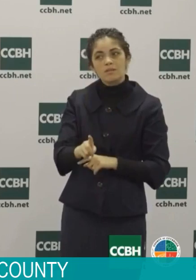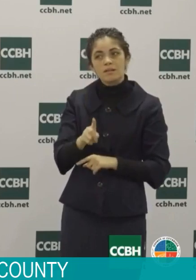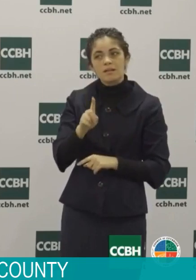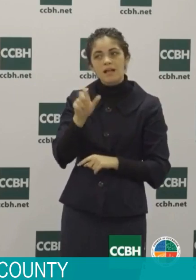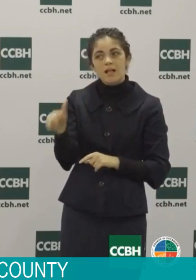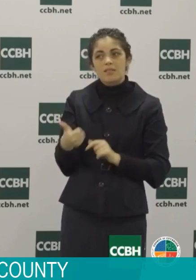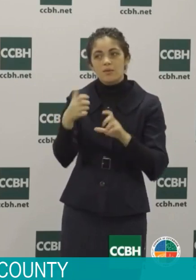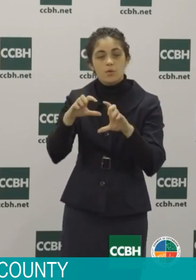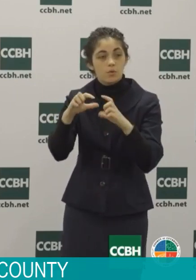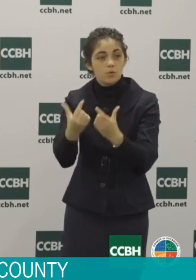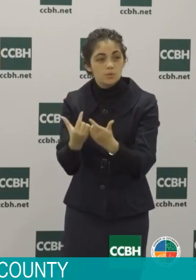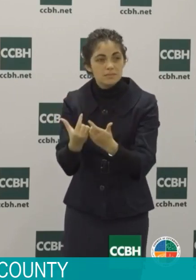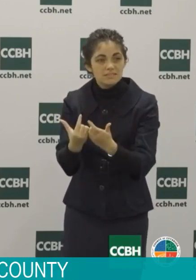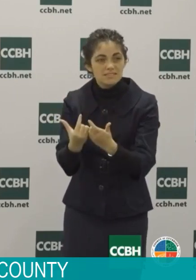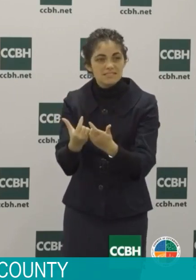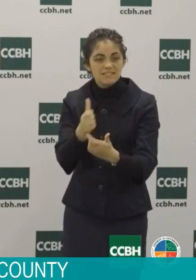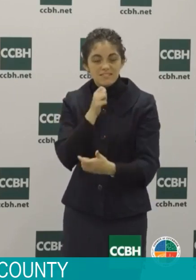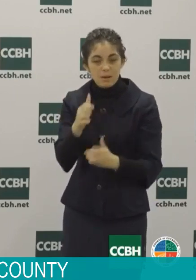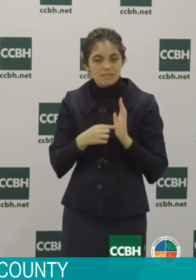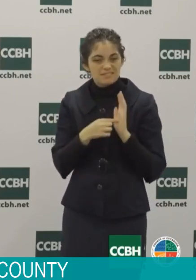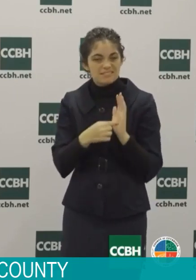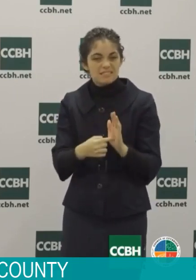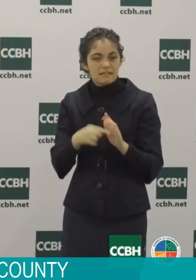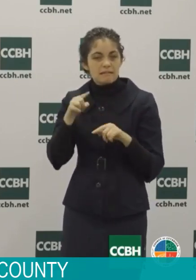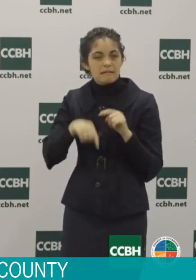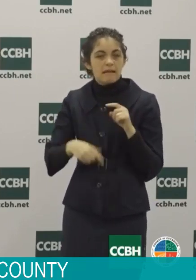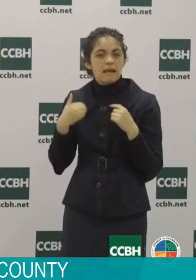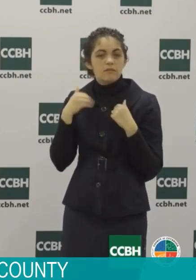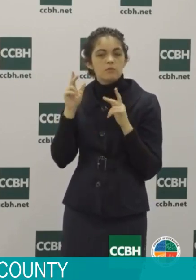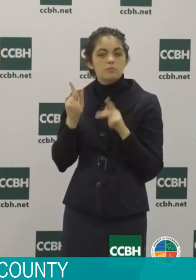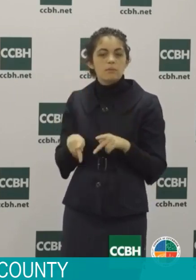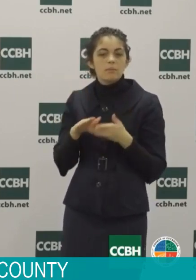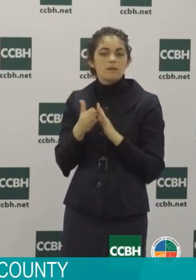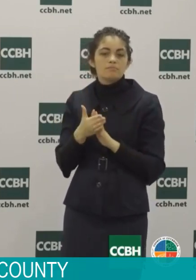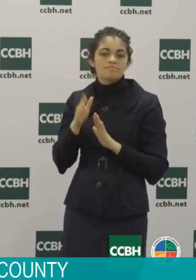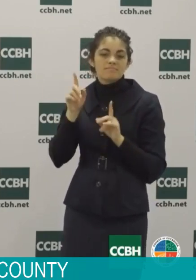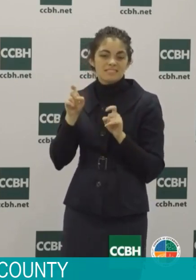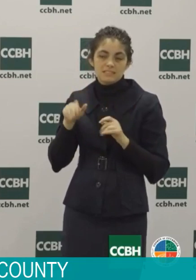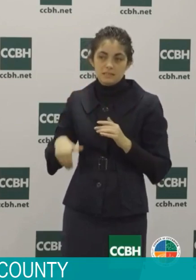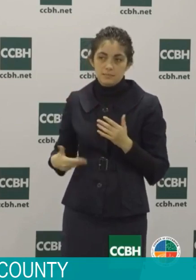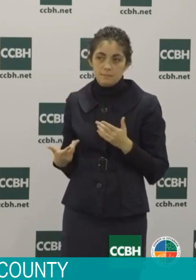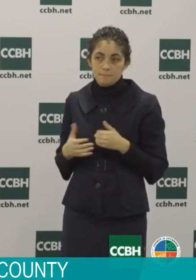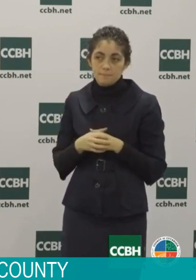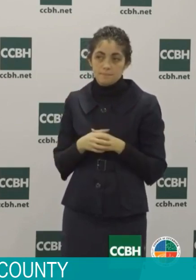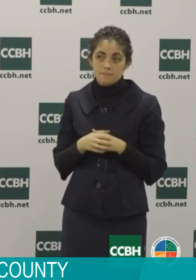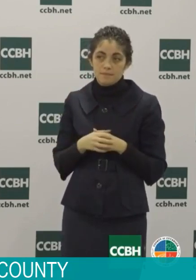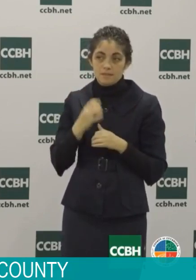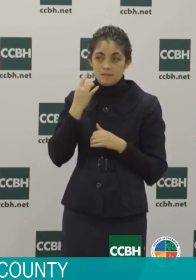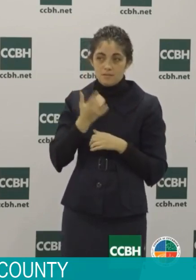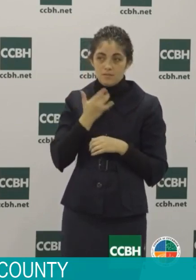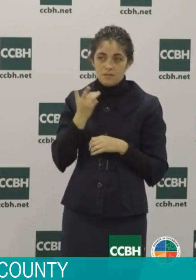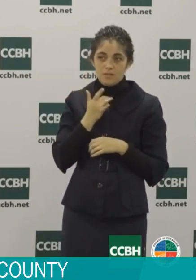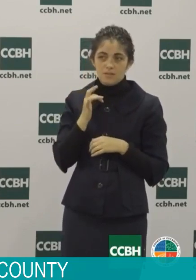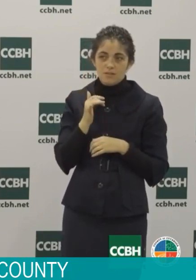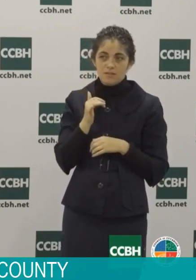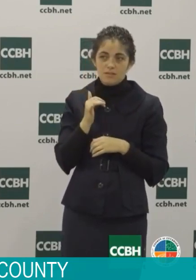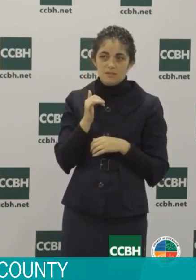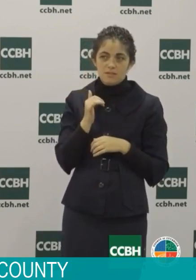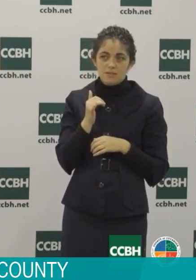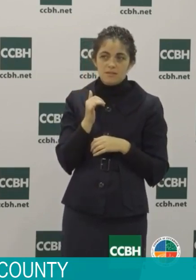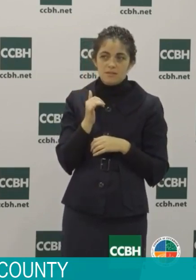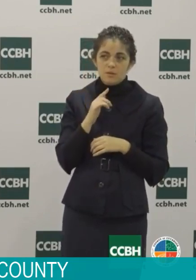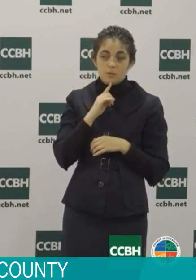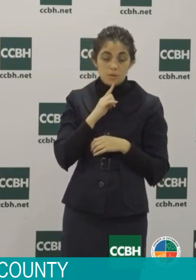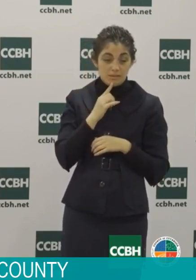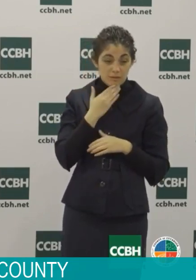other clusters that exist that we can't get those people tested. So I do think there's definitely some